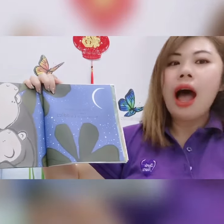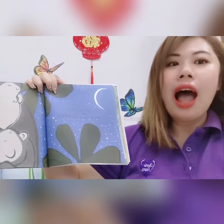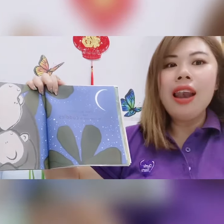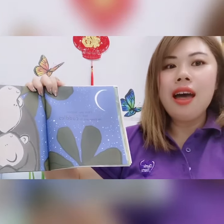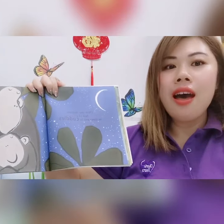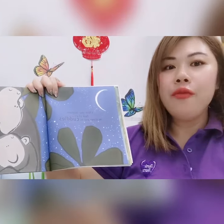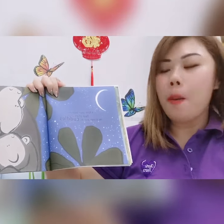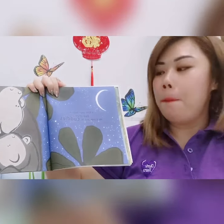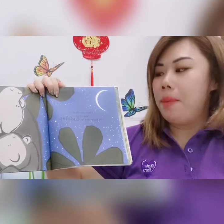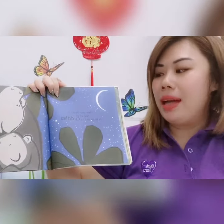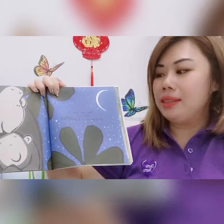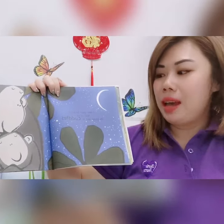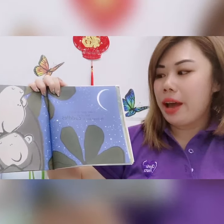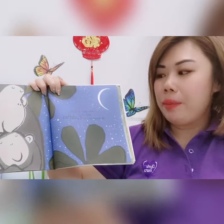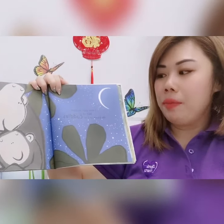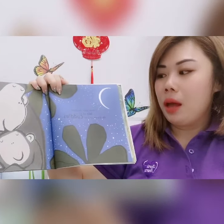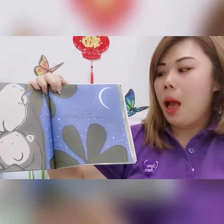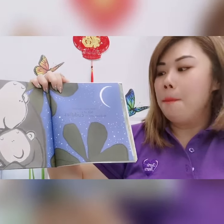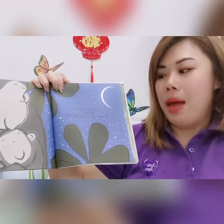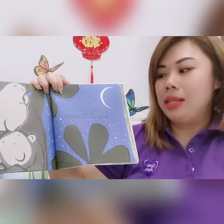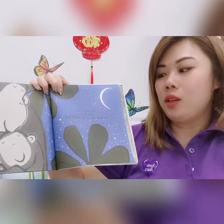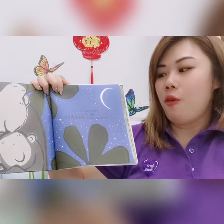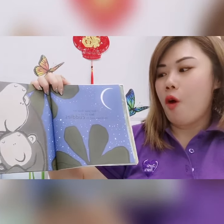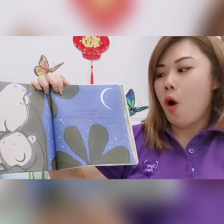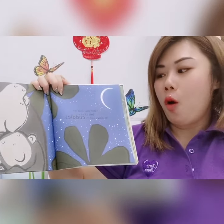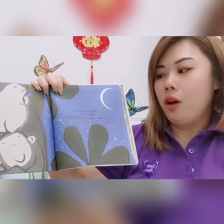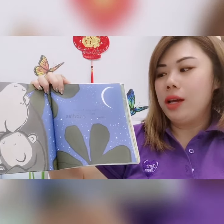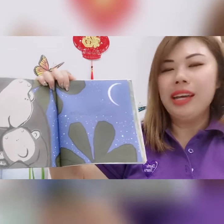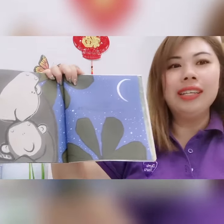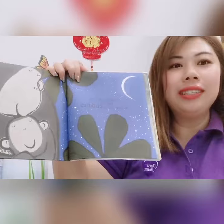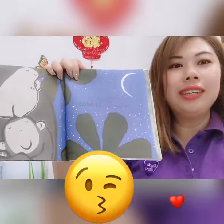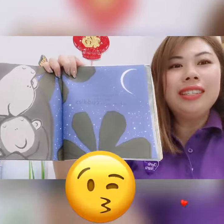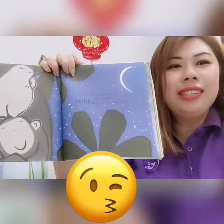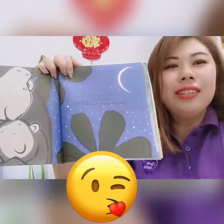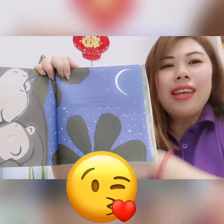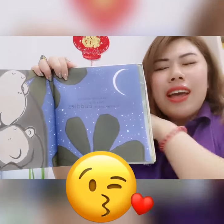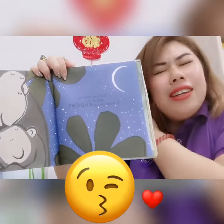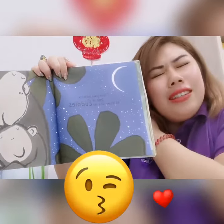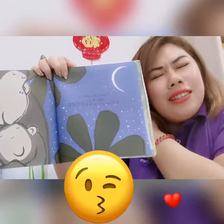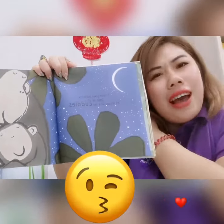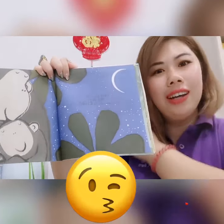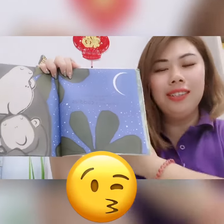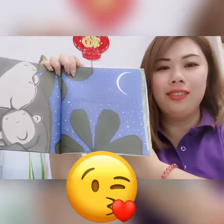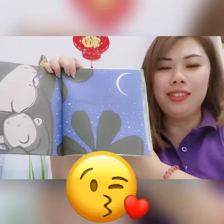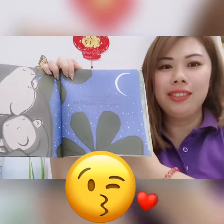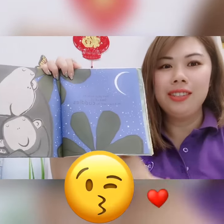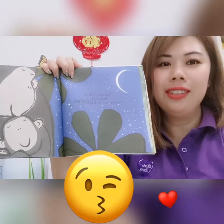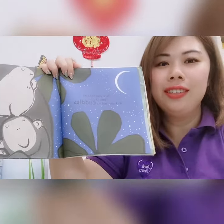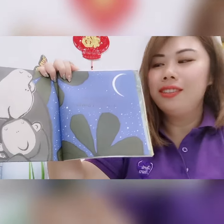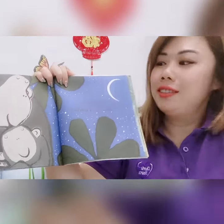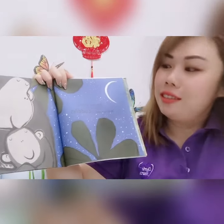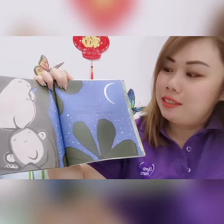I love your bedtime. Best of all, its kisses and its cuddles.